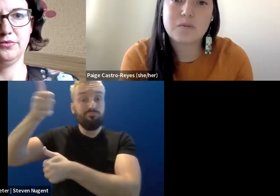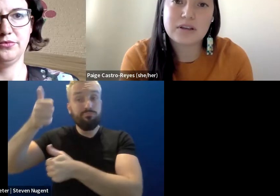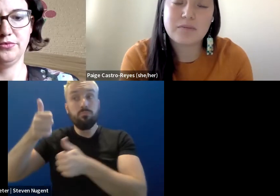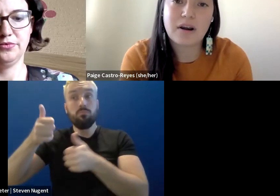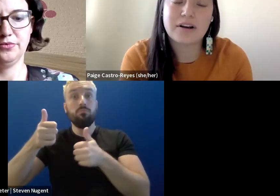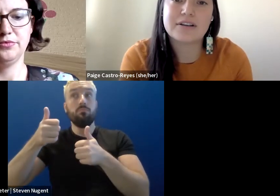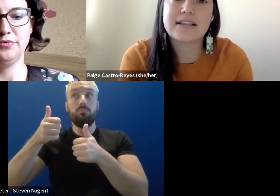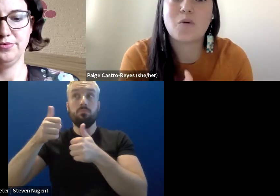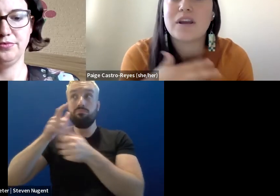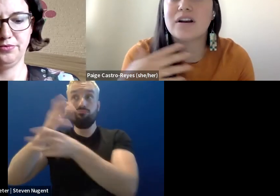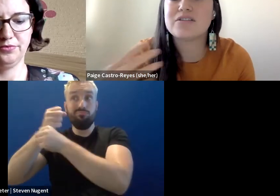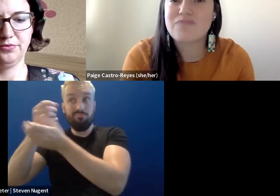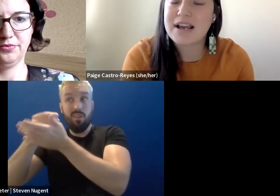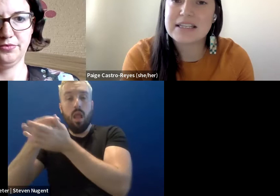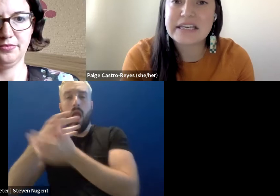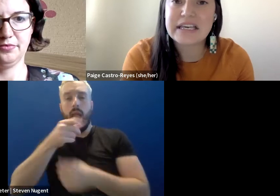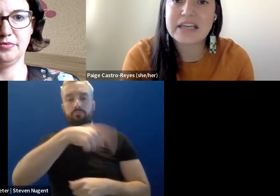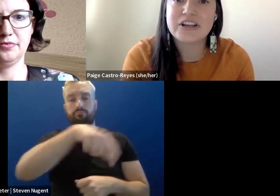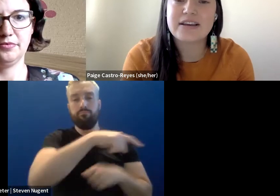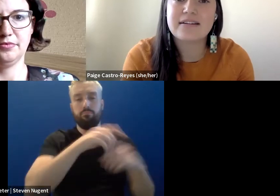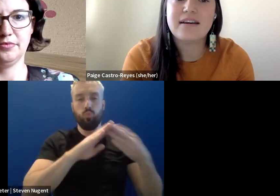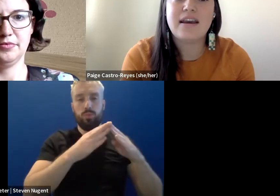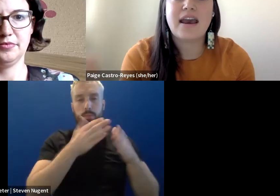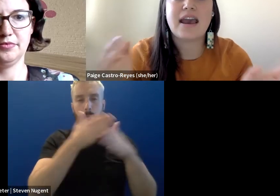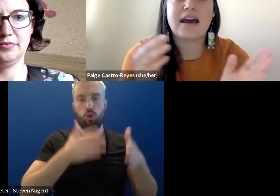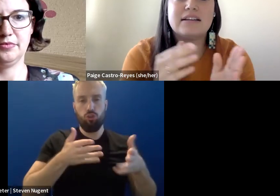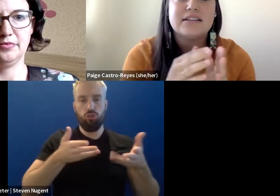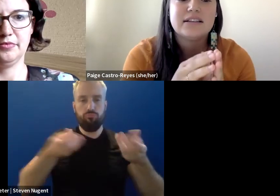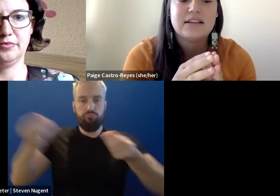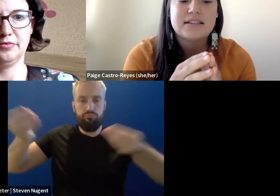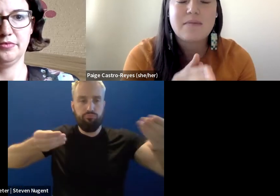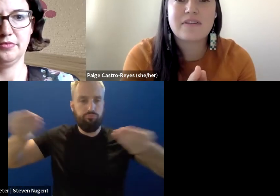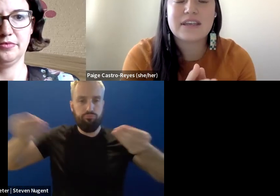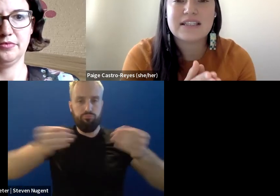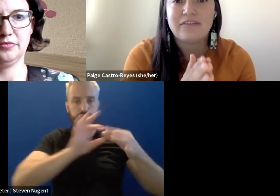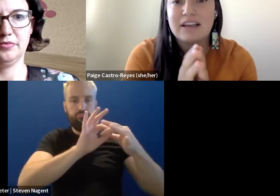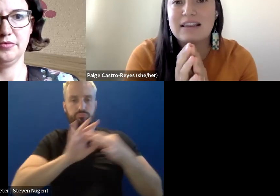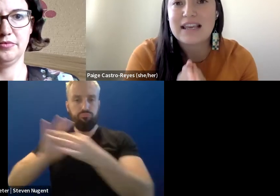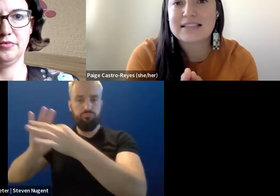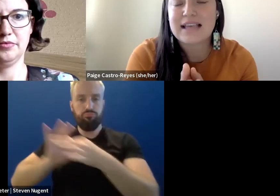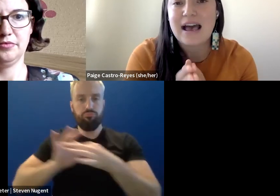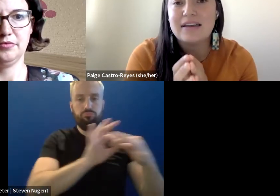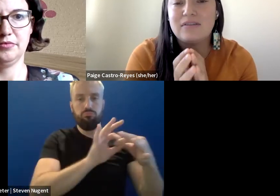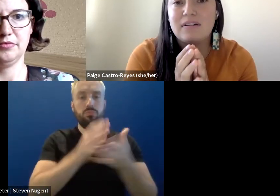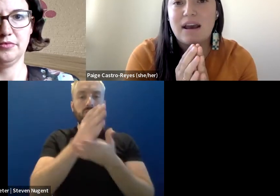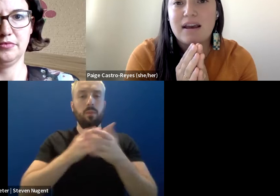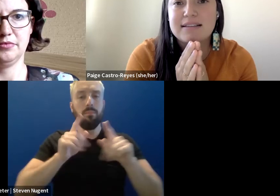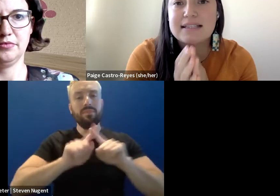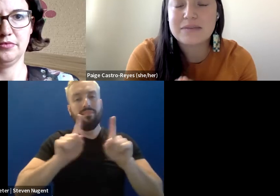and the community partners that we are directly engaging. And some of the different things